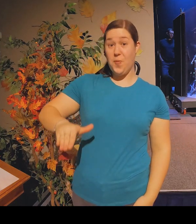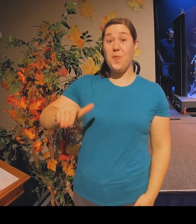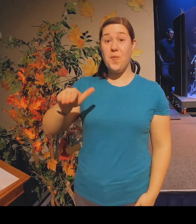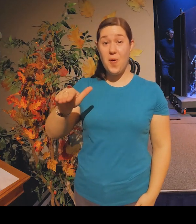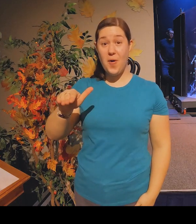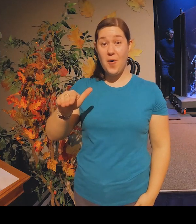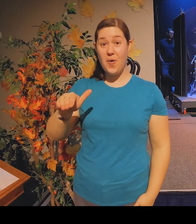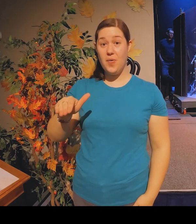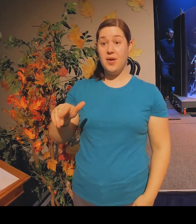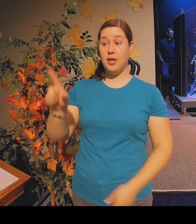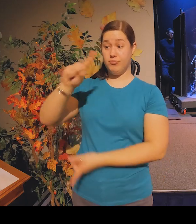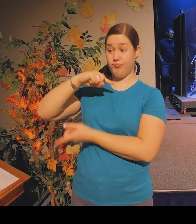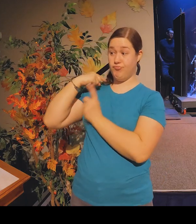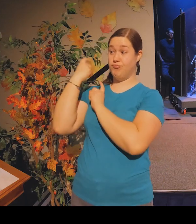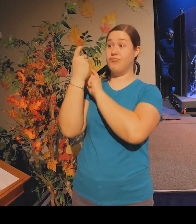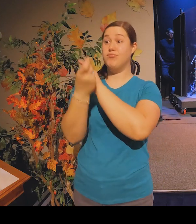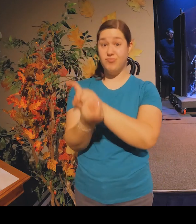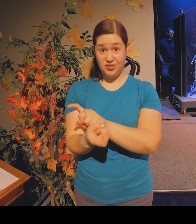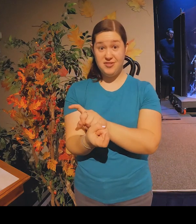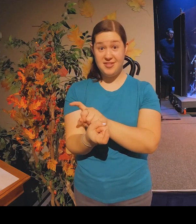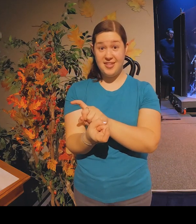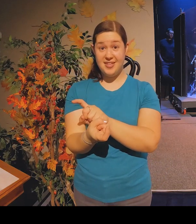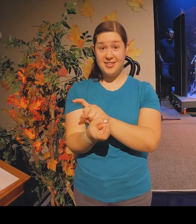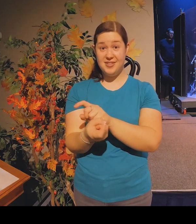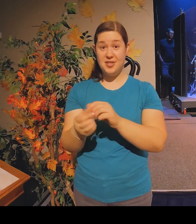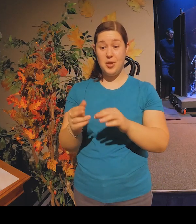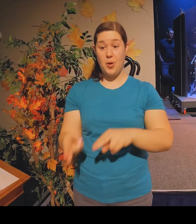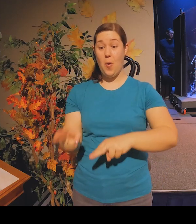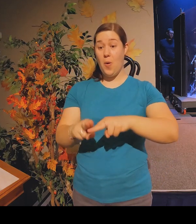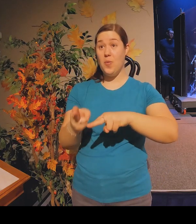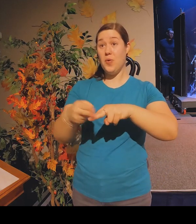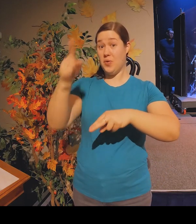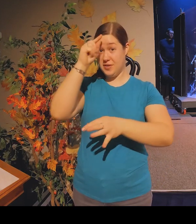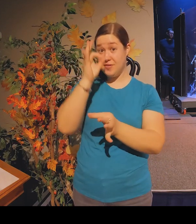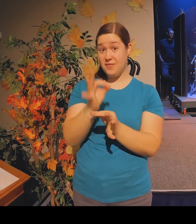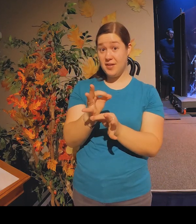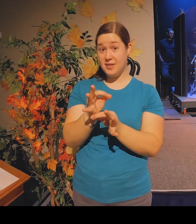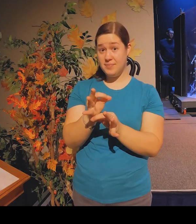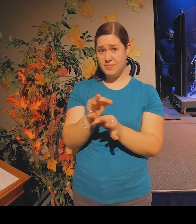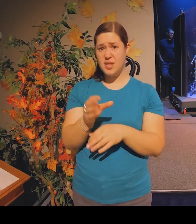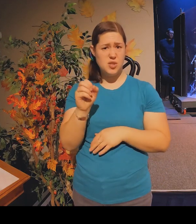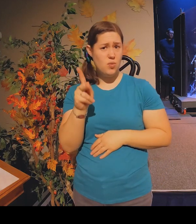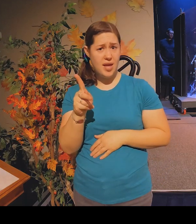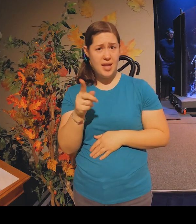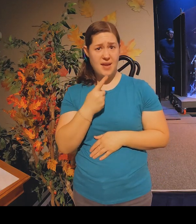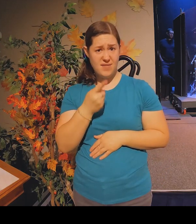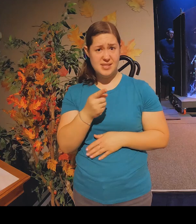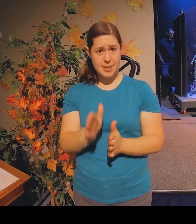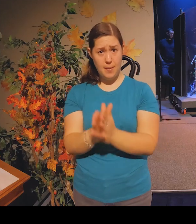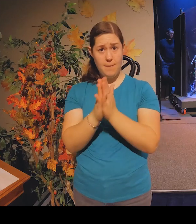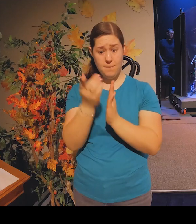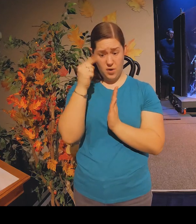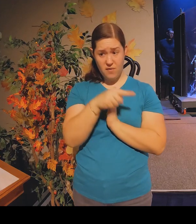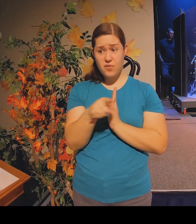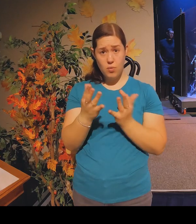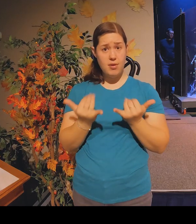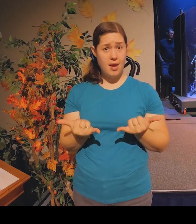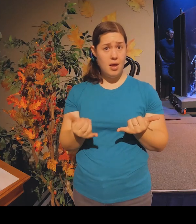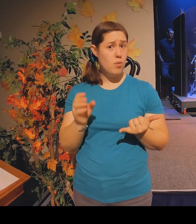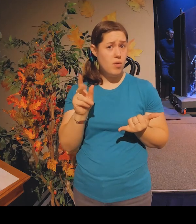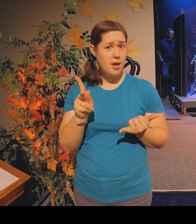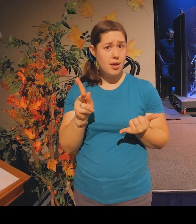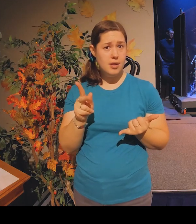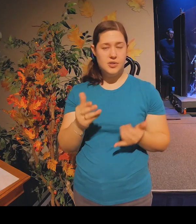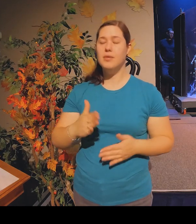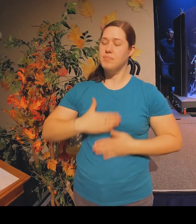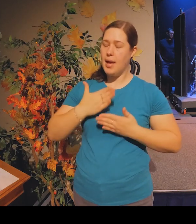and evolve and grow in your faith. It's just going to be great, and I'm so excited. You mind if I say a prayer for you right now? That'd be all right? Okay. I'm glad